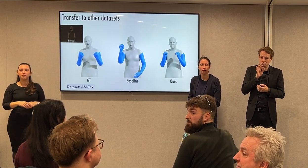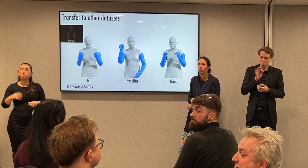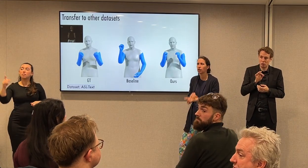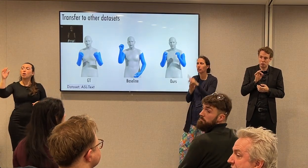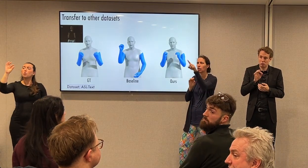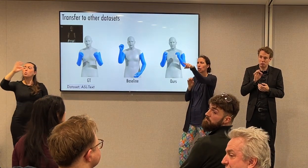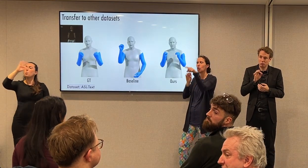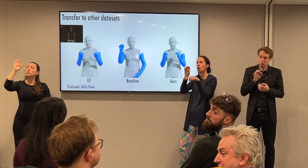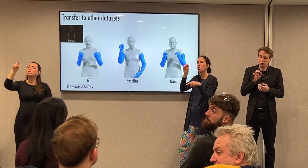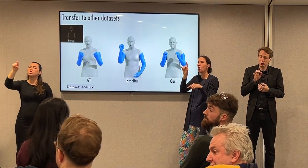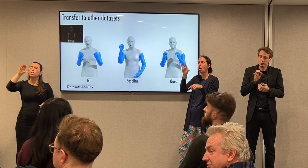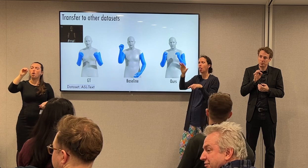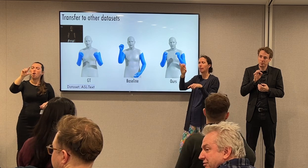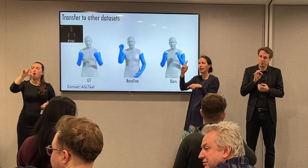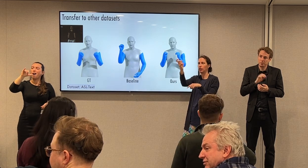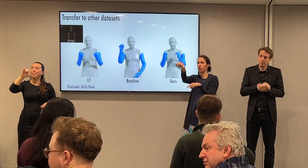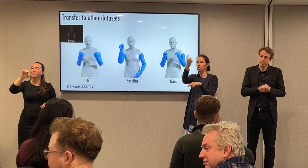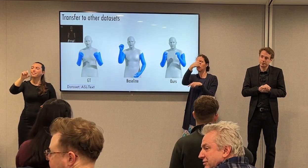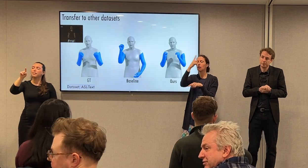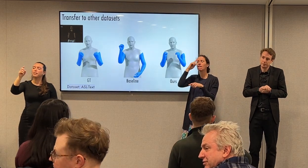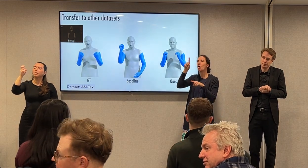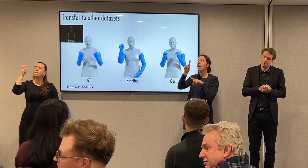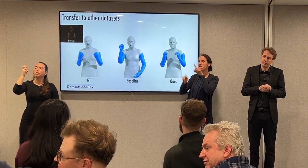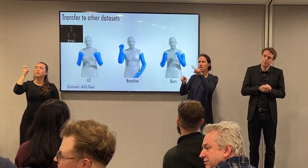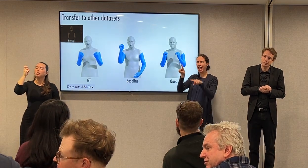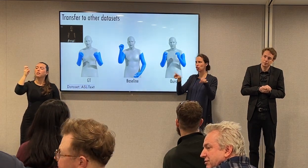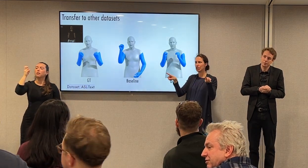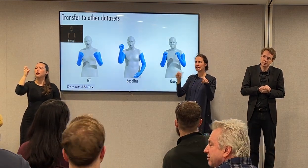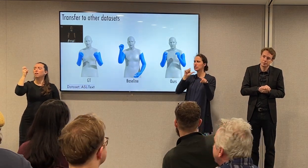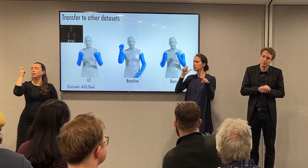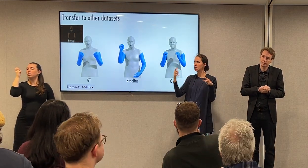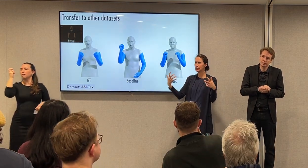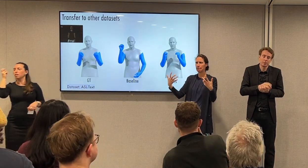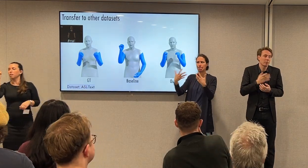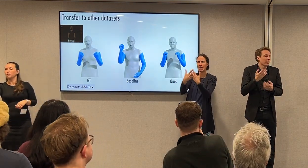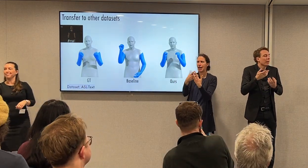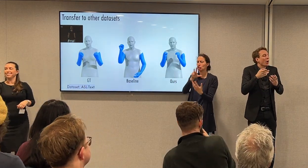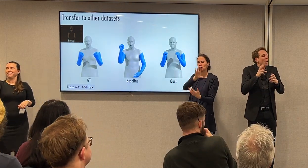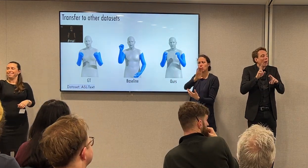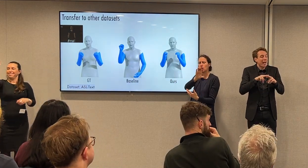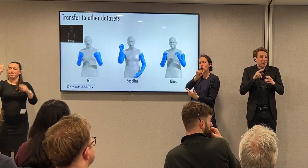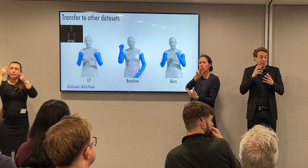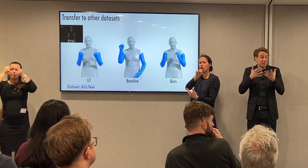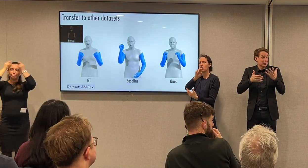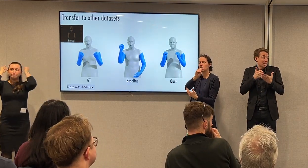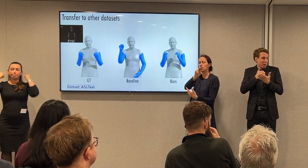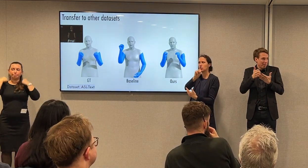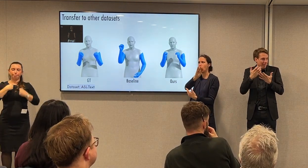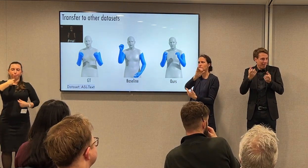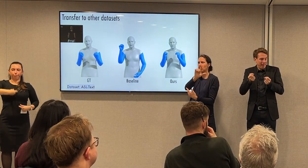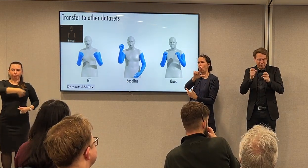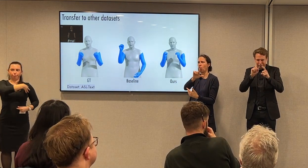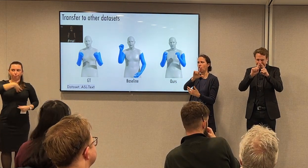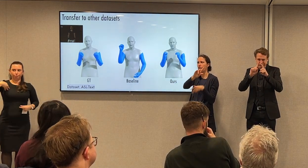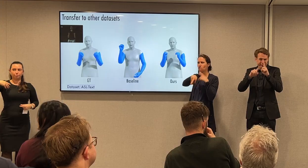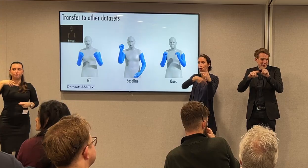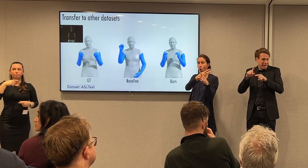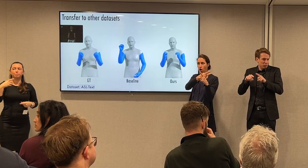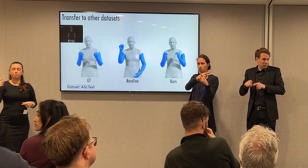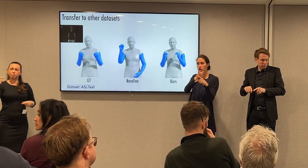Ollie? Yeah. For the variants that don't match the canonical form in Signbank, do you still include those in the data set,